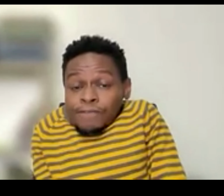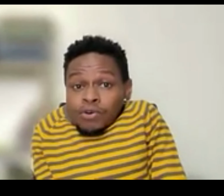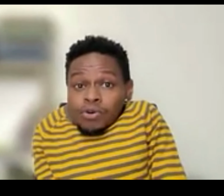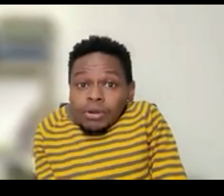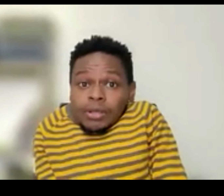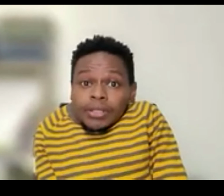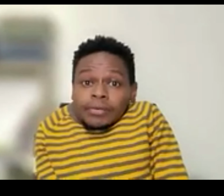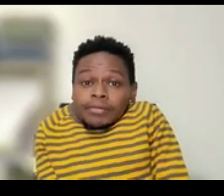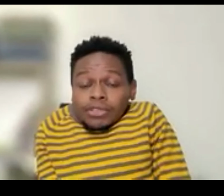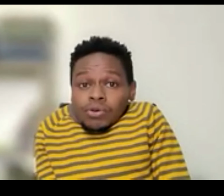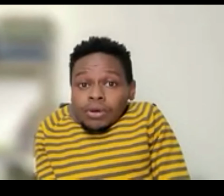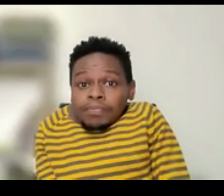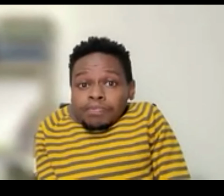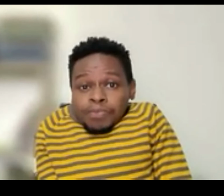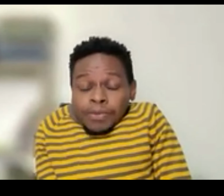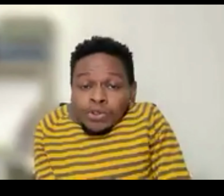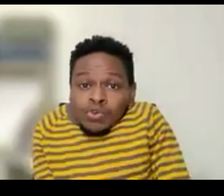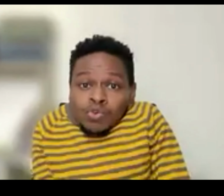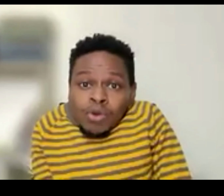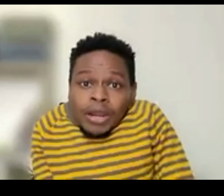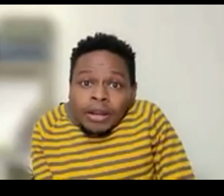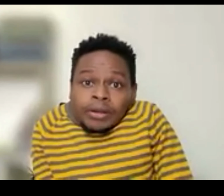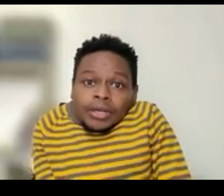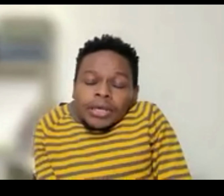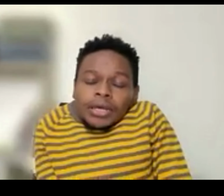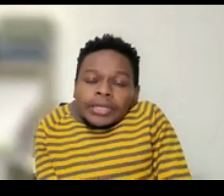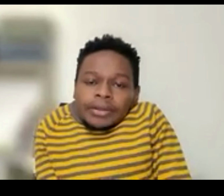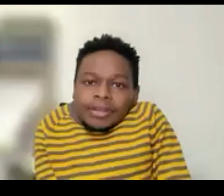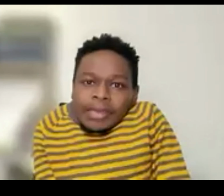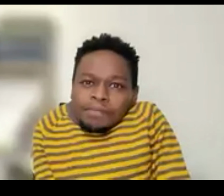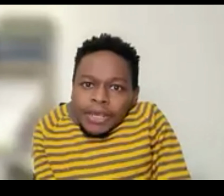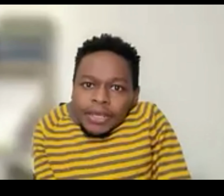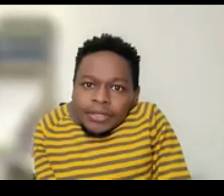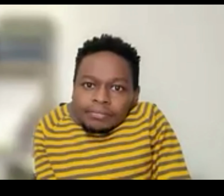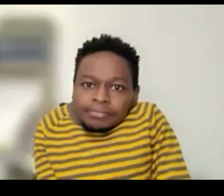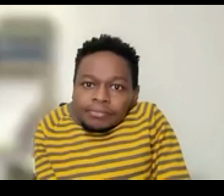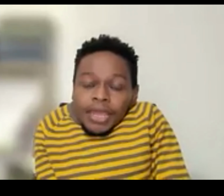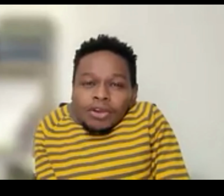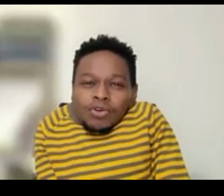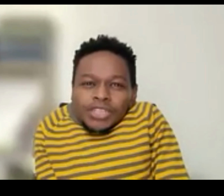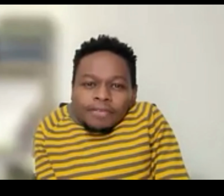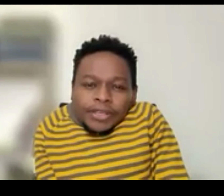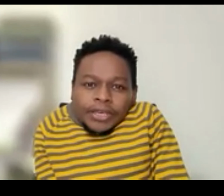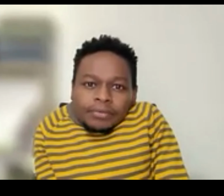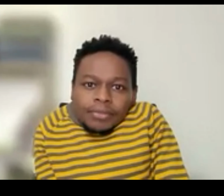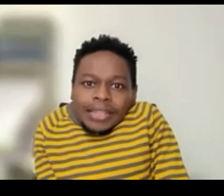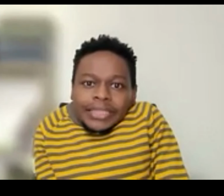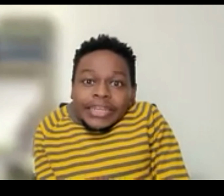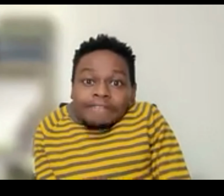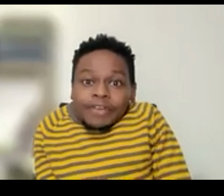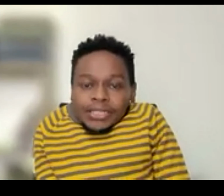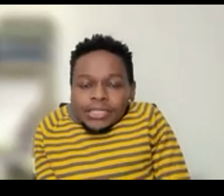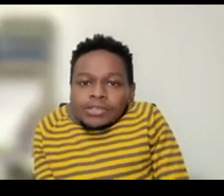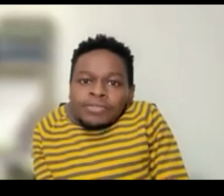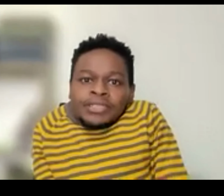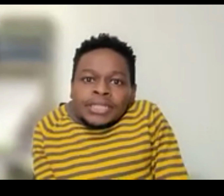for people who are hearing impaired across Africa. And the diversity of these